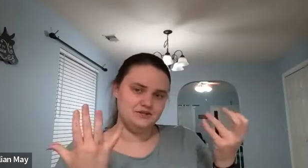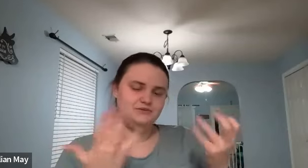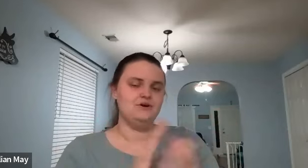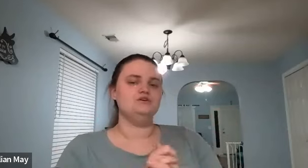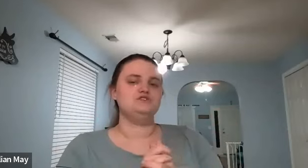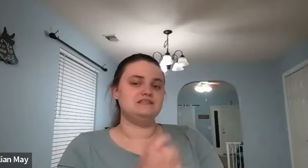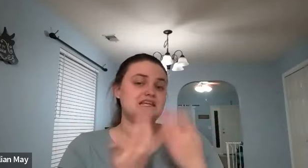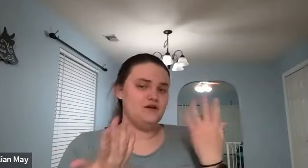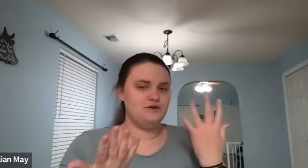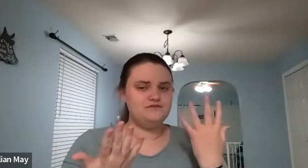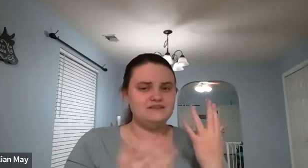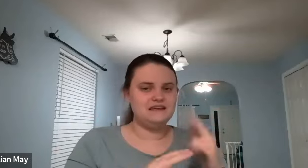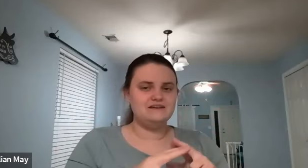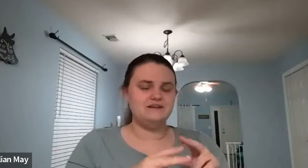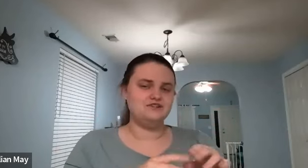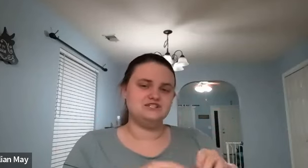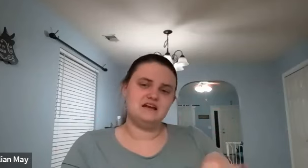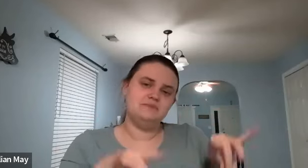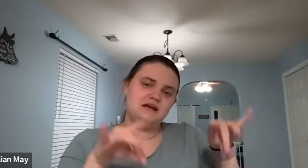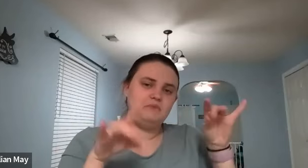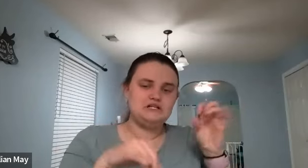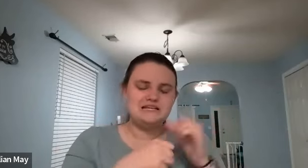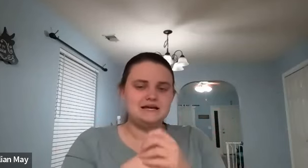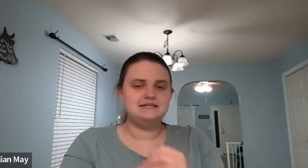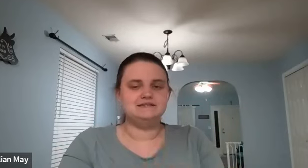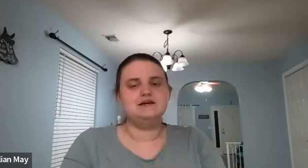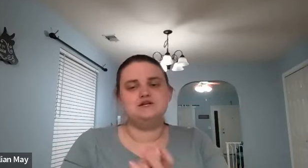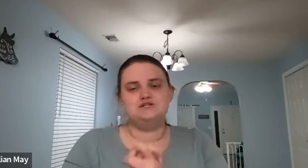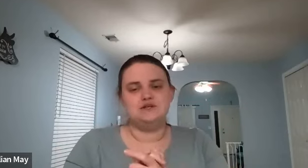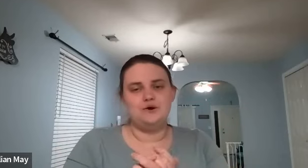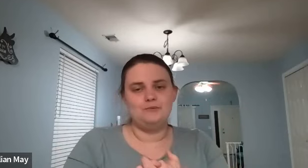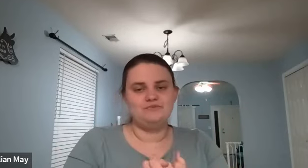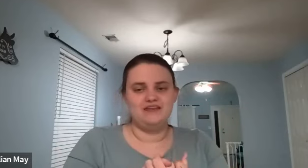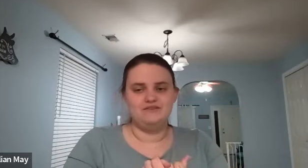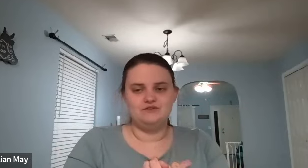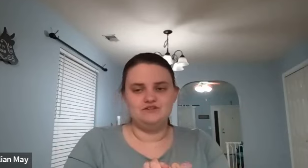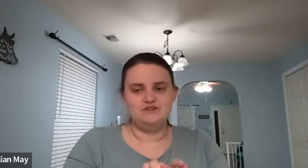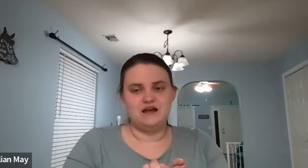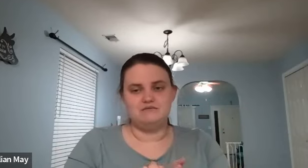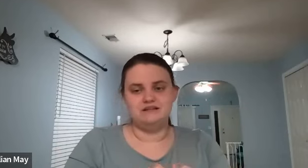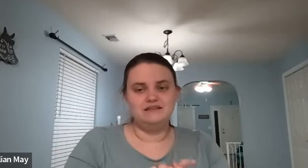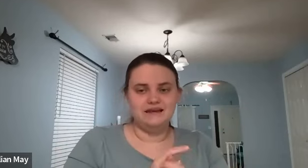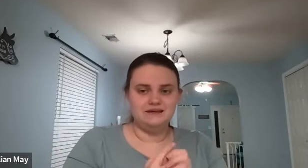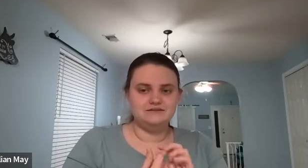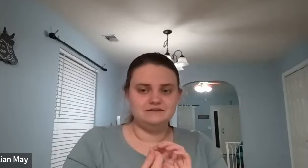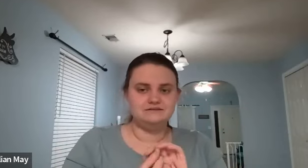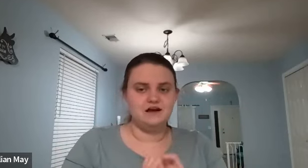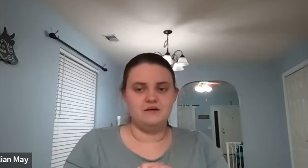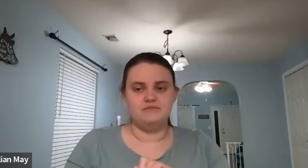you. So that's another fun like kind of video just to kind of pick up on your signs. So those are the 2 that I really like.